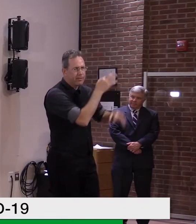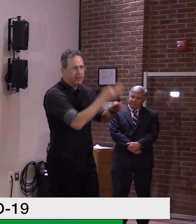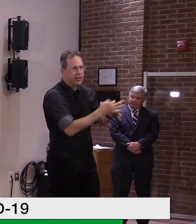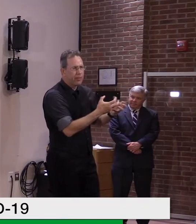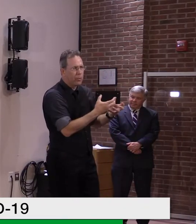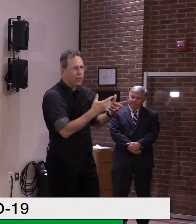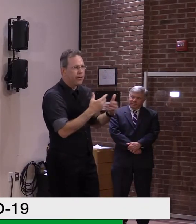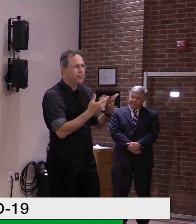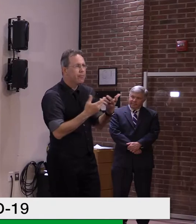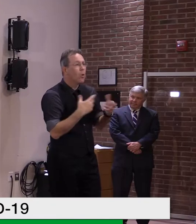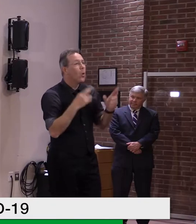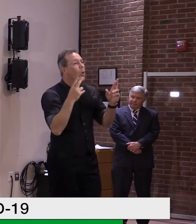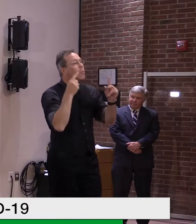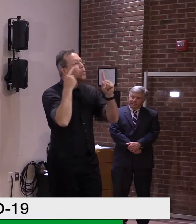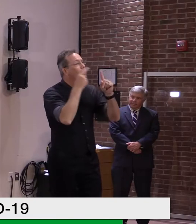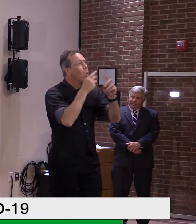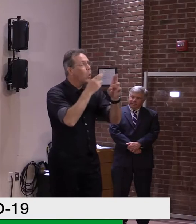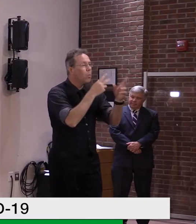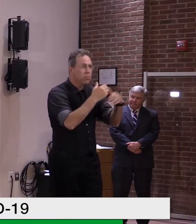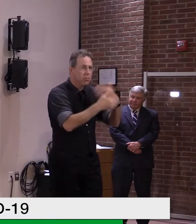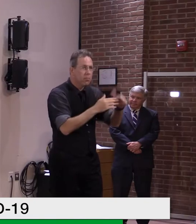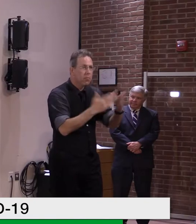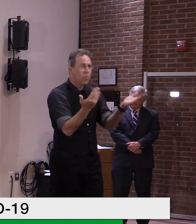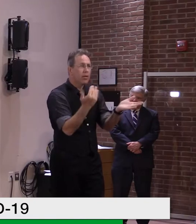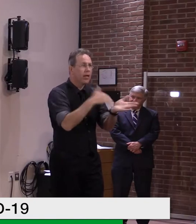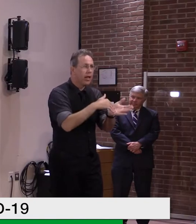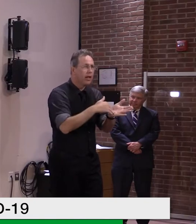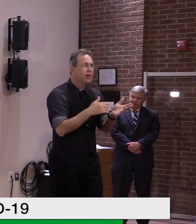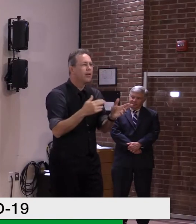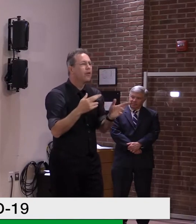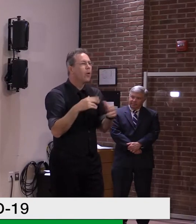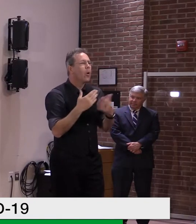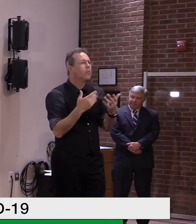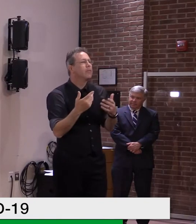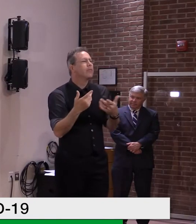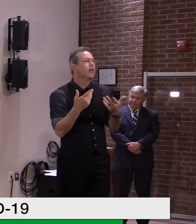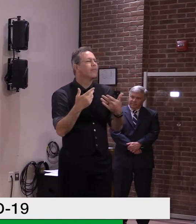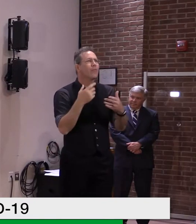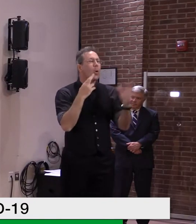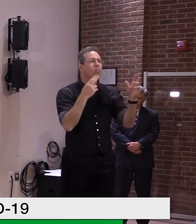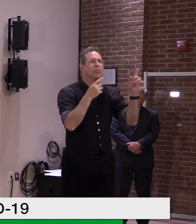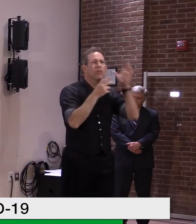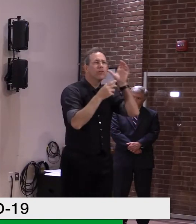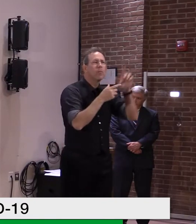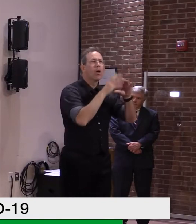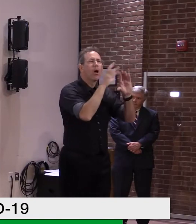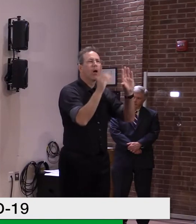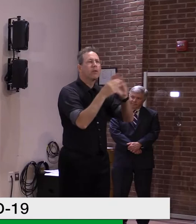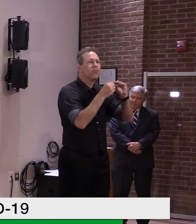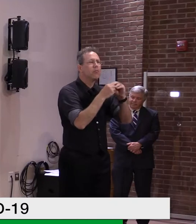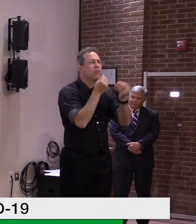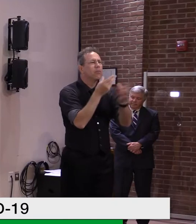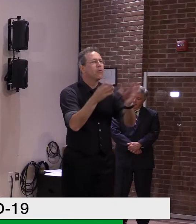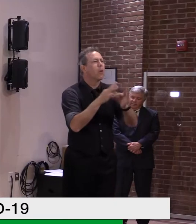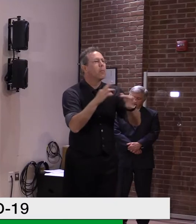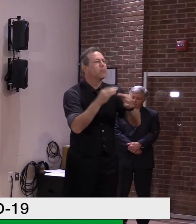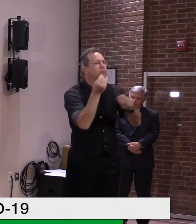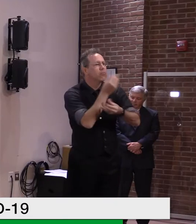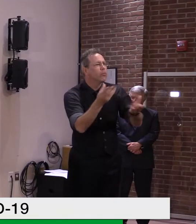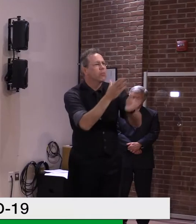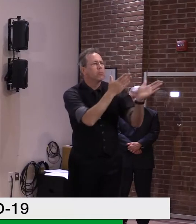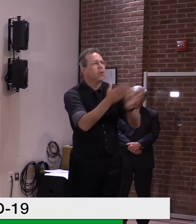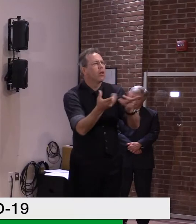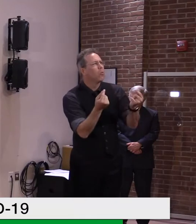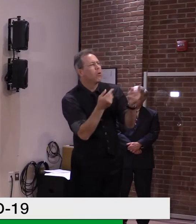know that there's a comment period for a week, and we'll see if this continues to hold. And at that point, we will